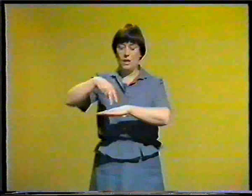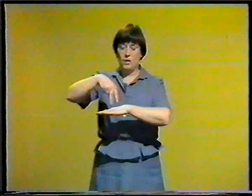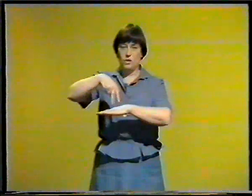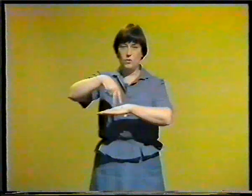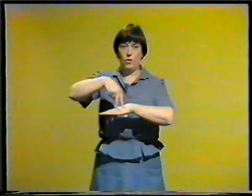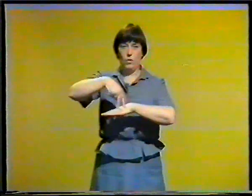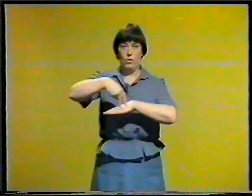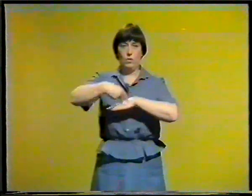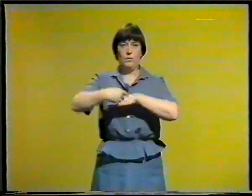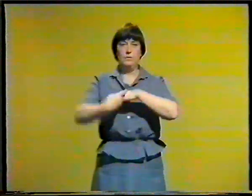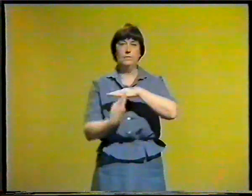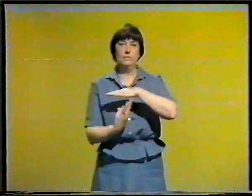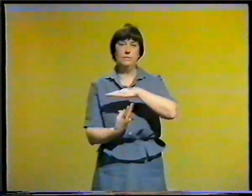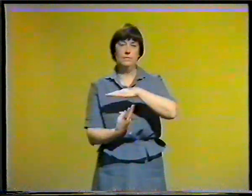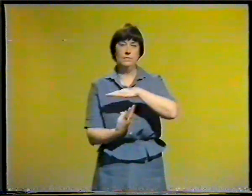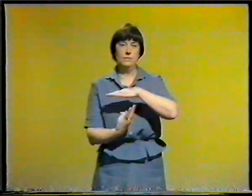To fall.